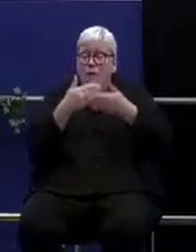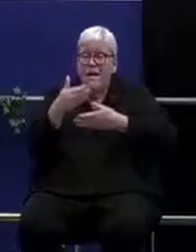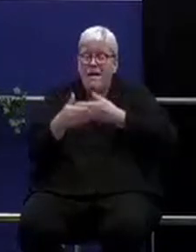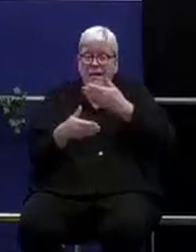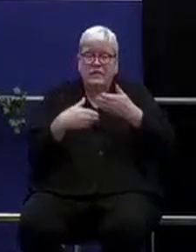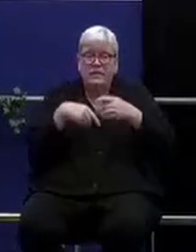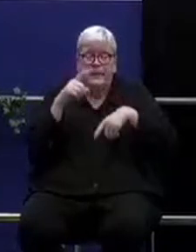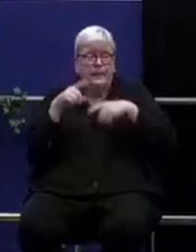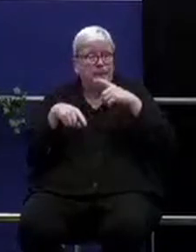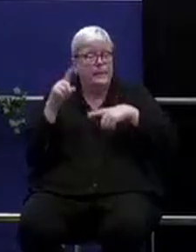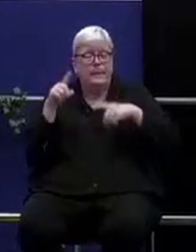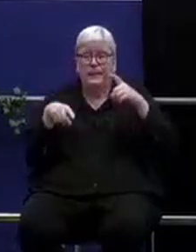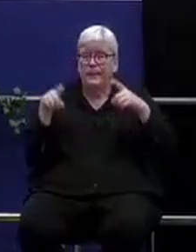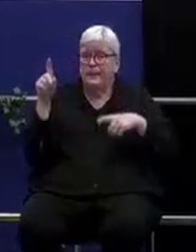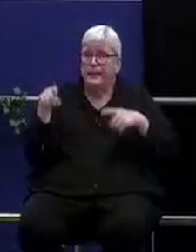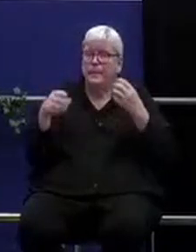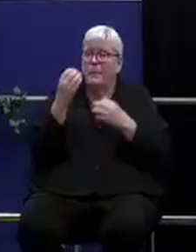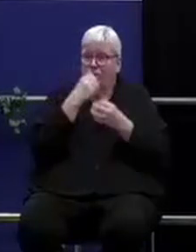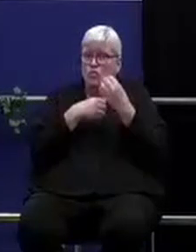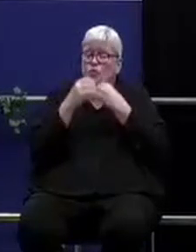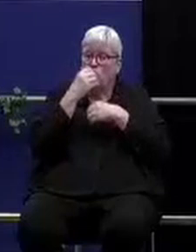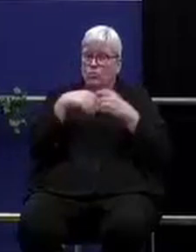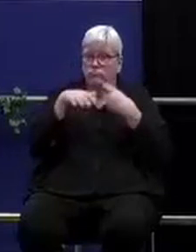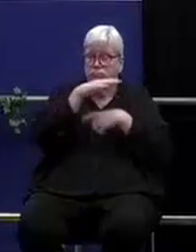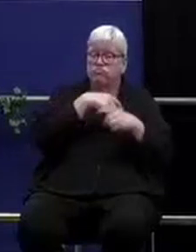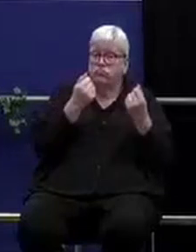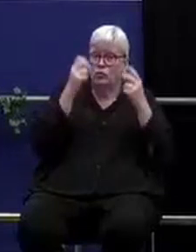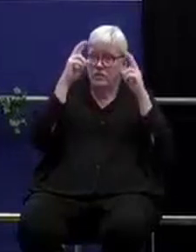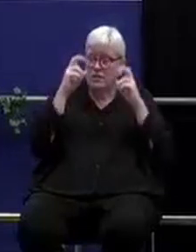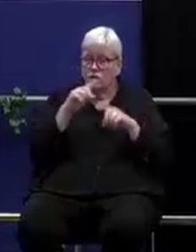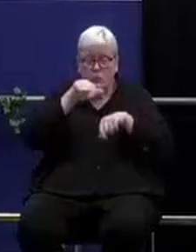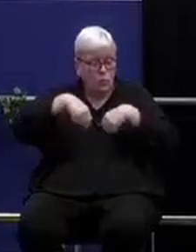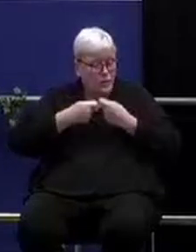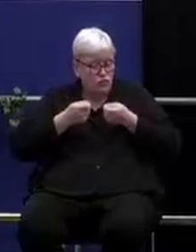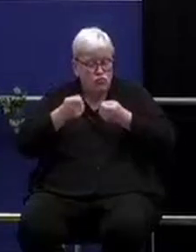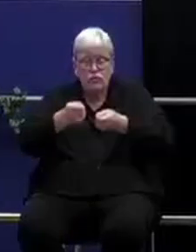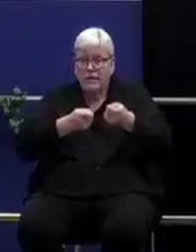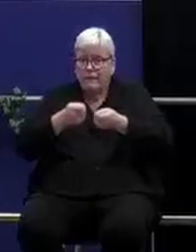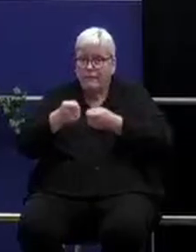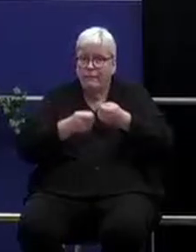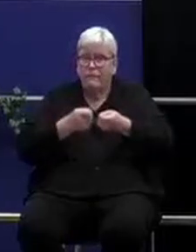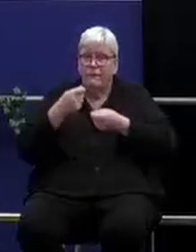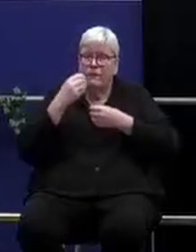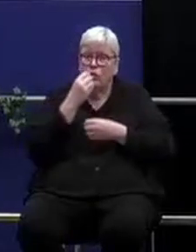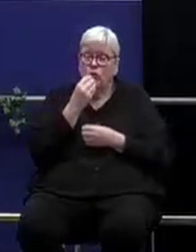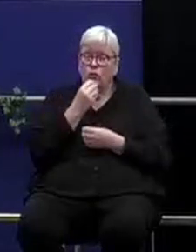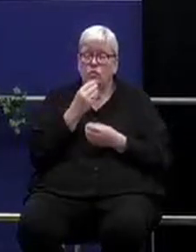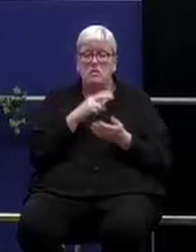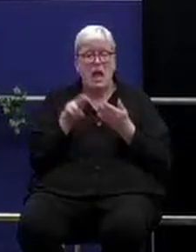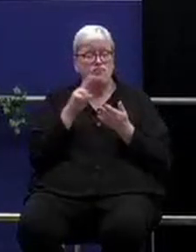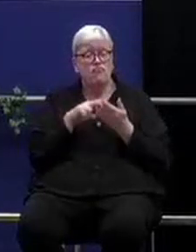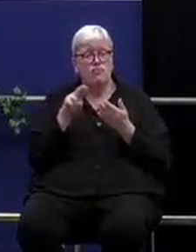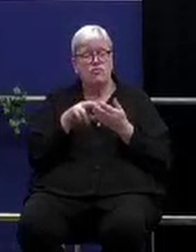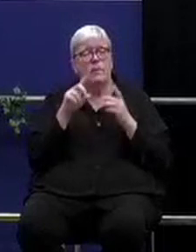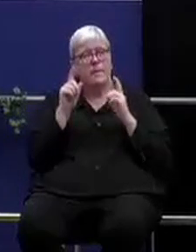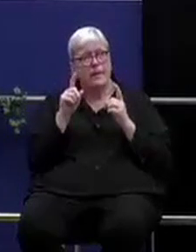there's a versatility, I think, around writing around food and how we eat, how we treat food. So that probably felt quite natural. But when